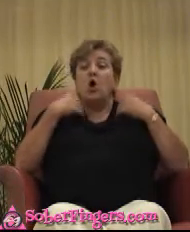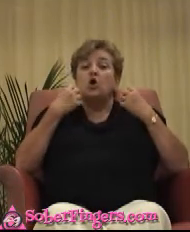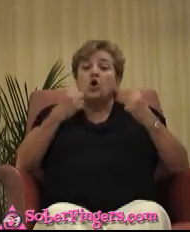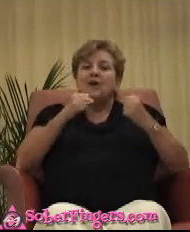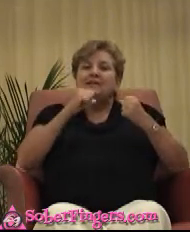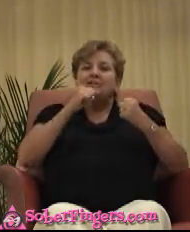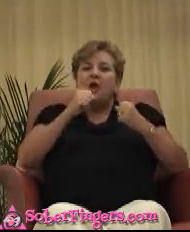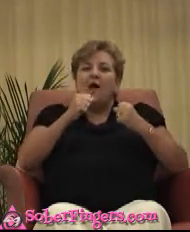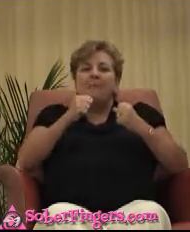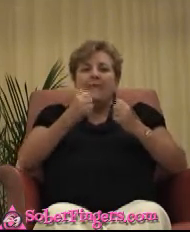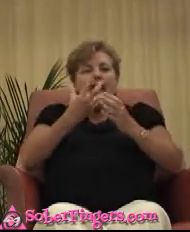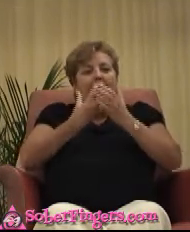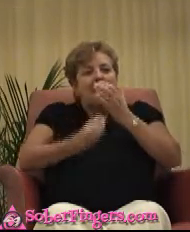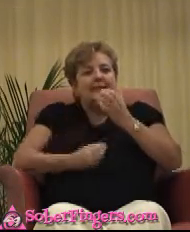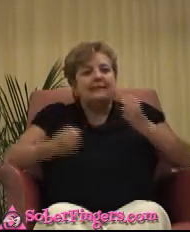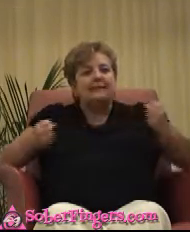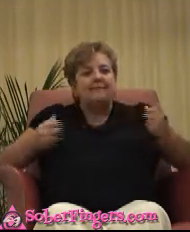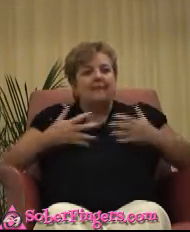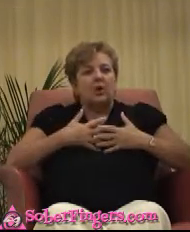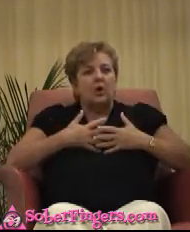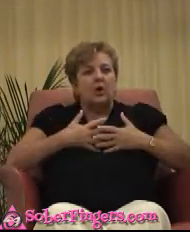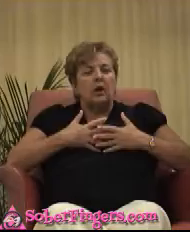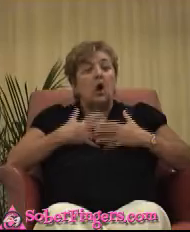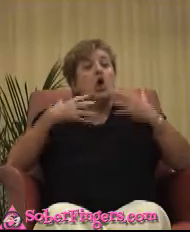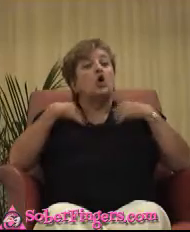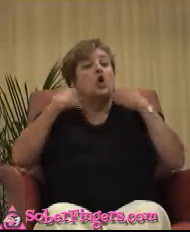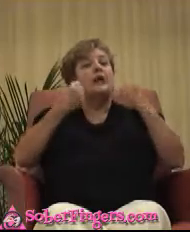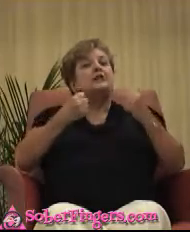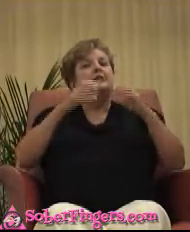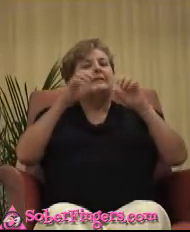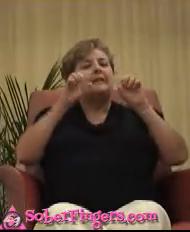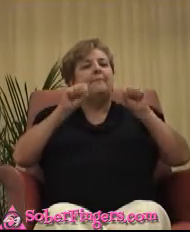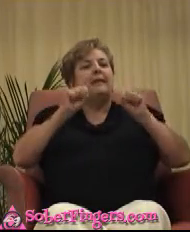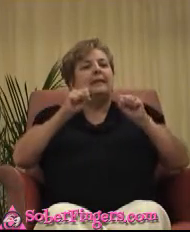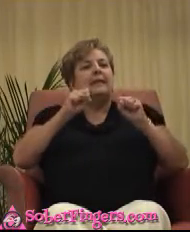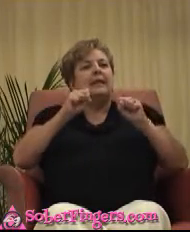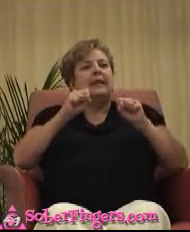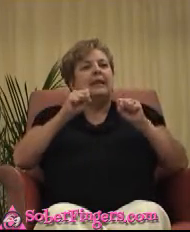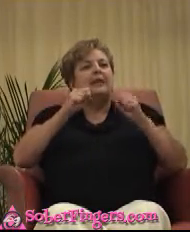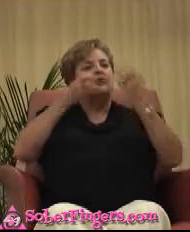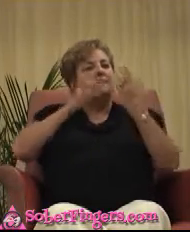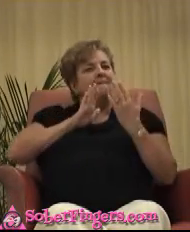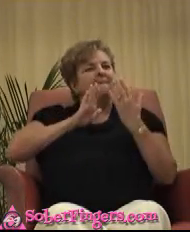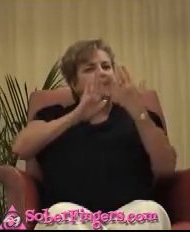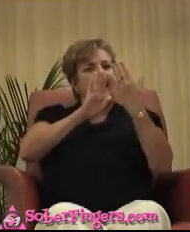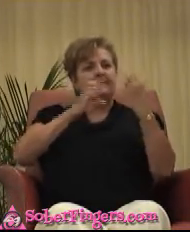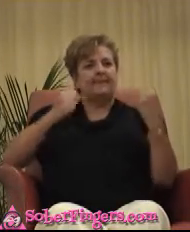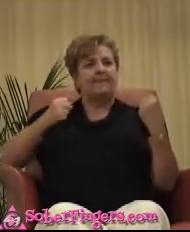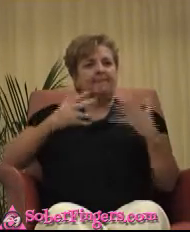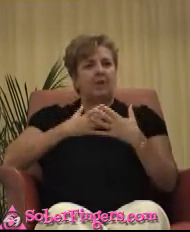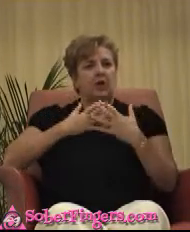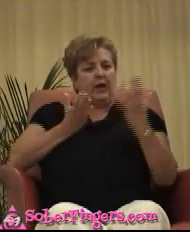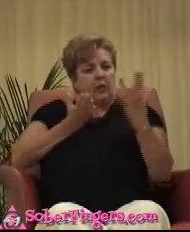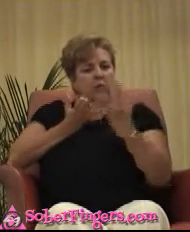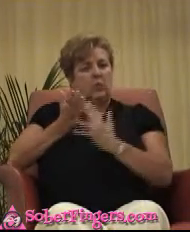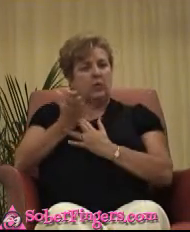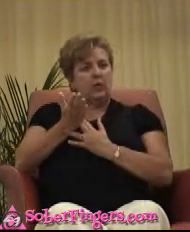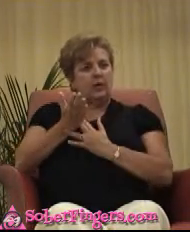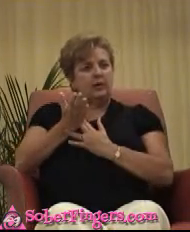to continue in the face of it. And my job now was to suck it up and go do it. The